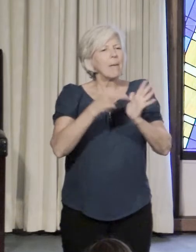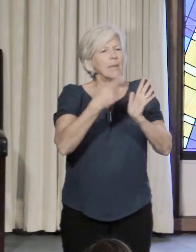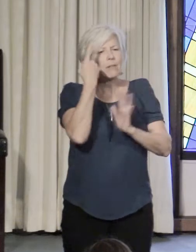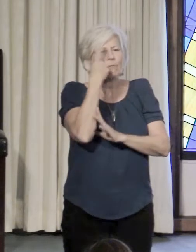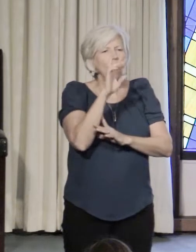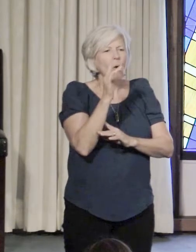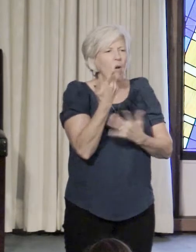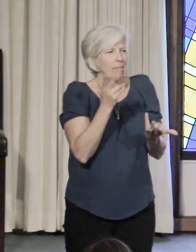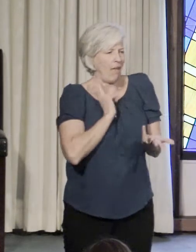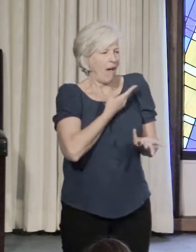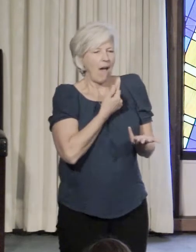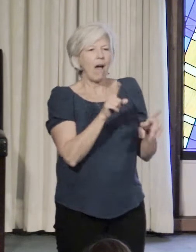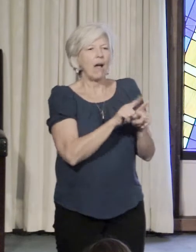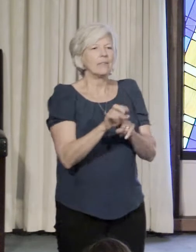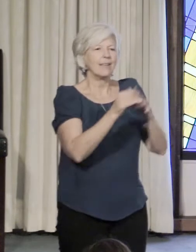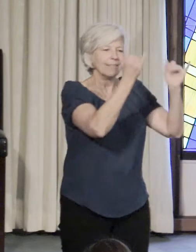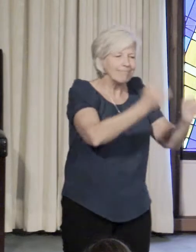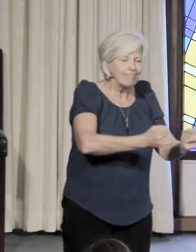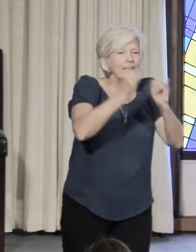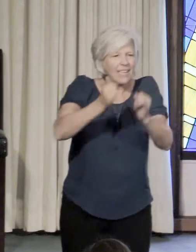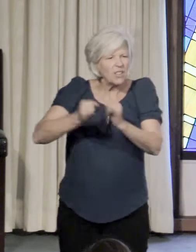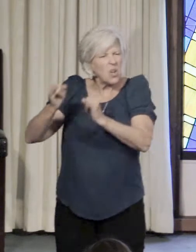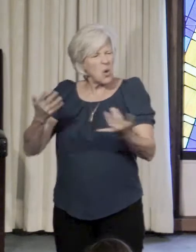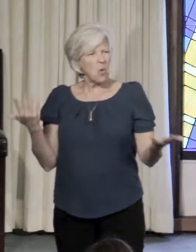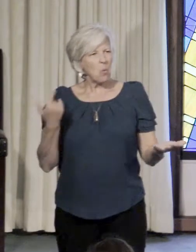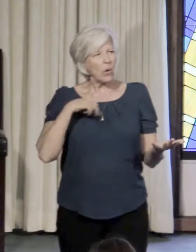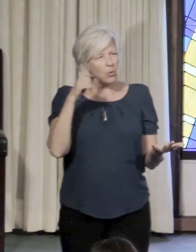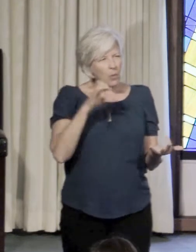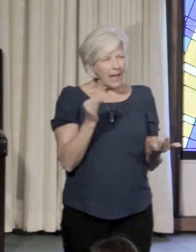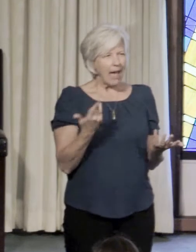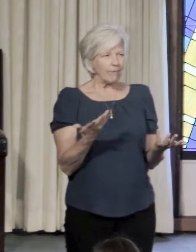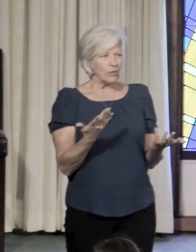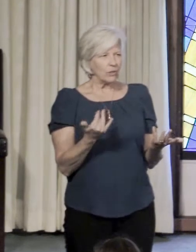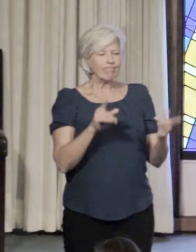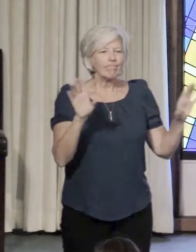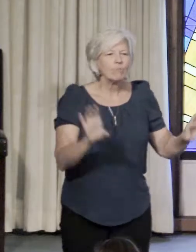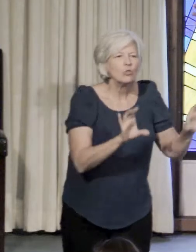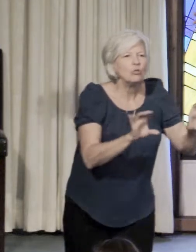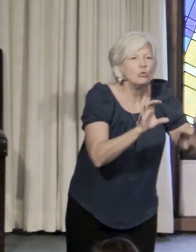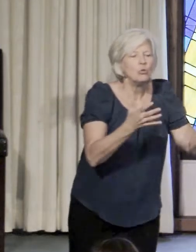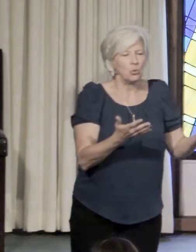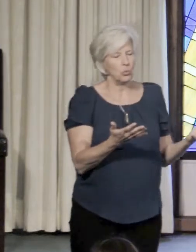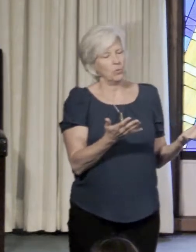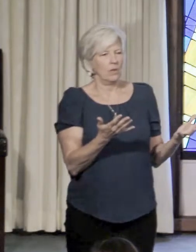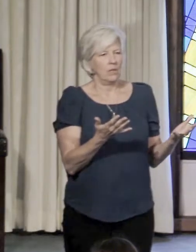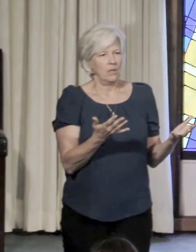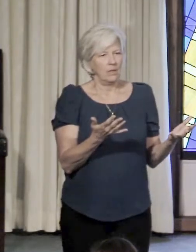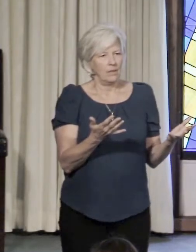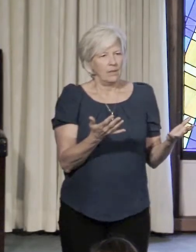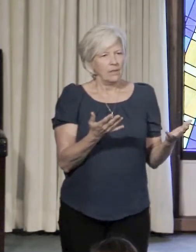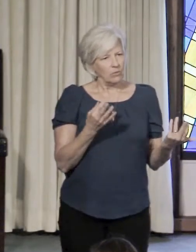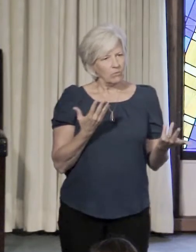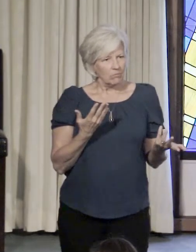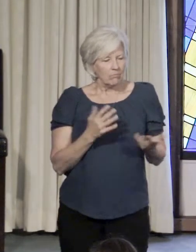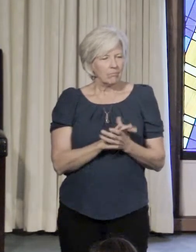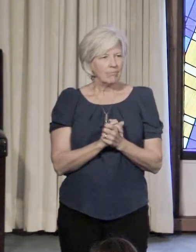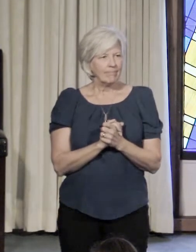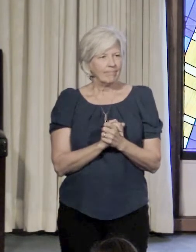What kind of actions do we have to take? What sort of things do we have to kind of suss out that we're doing and either not do or do